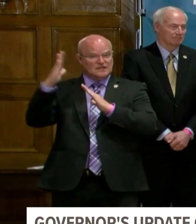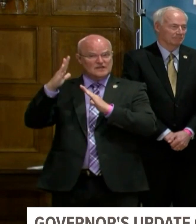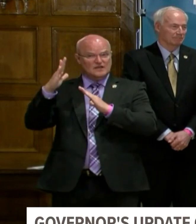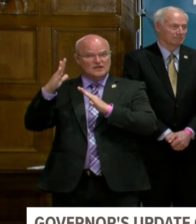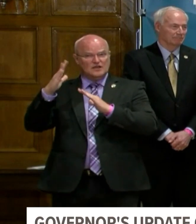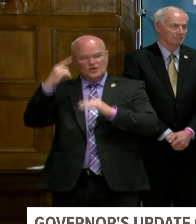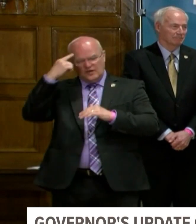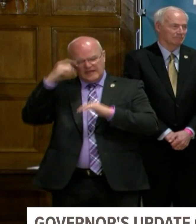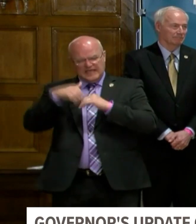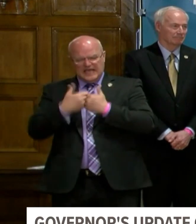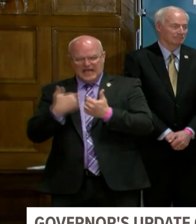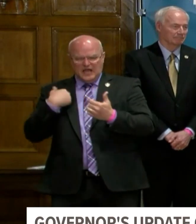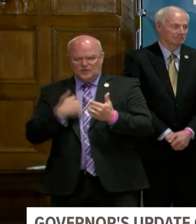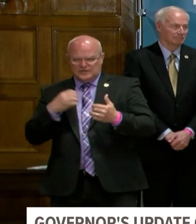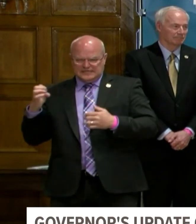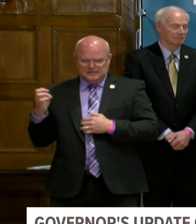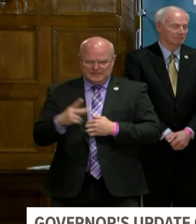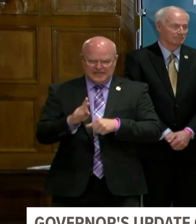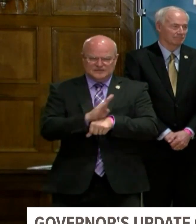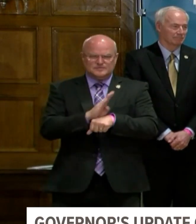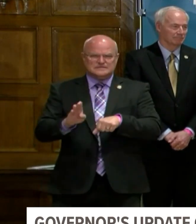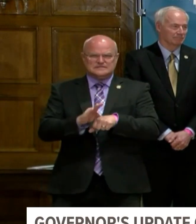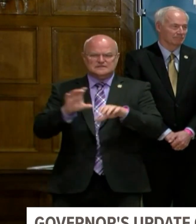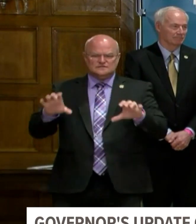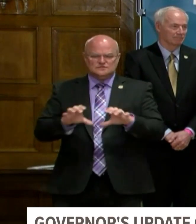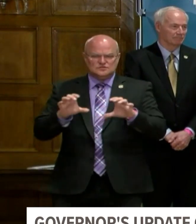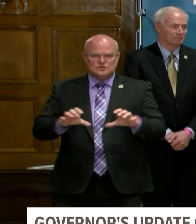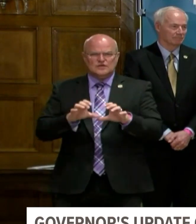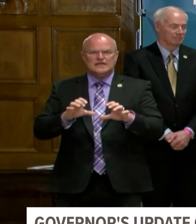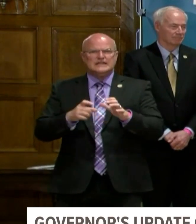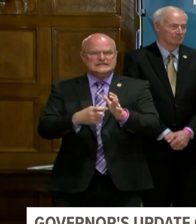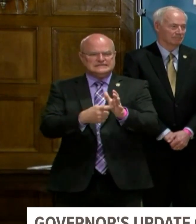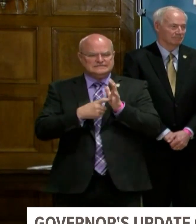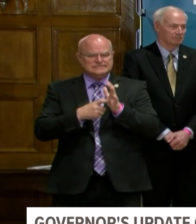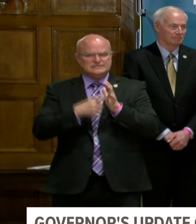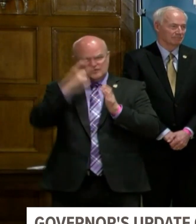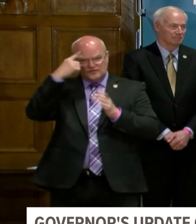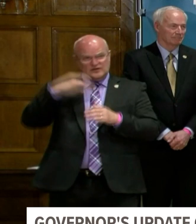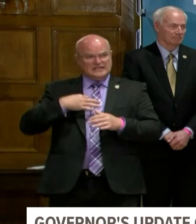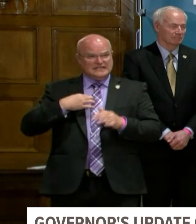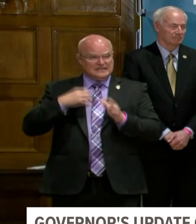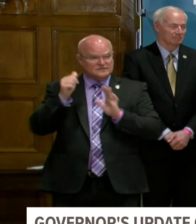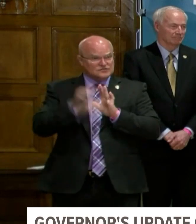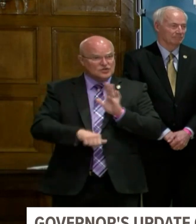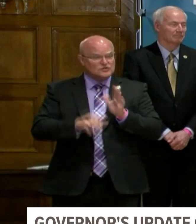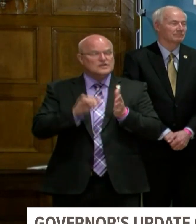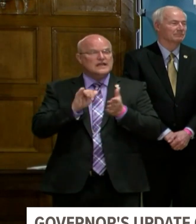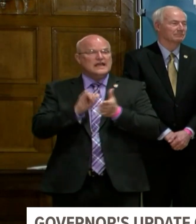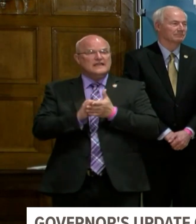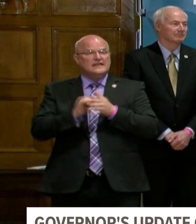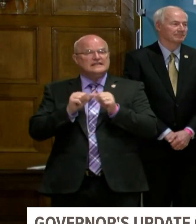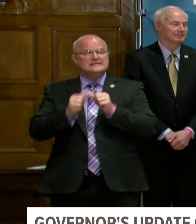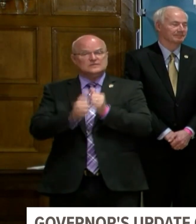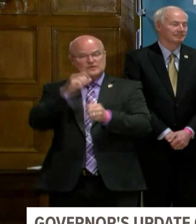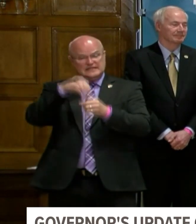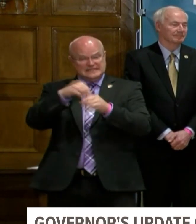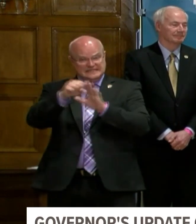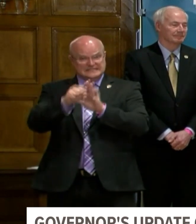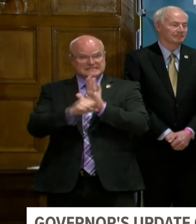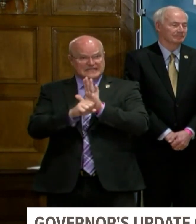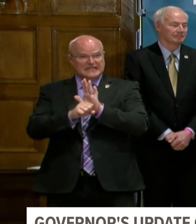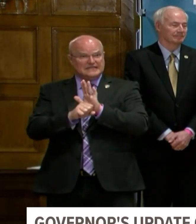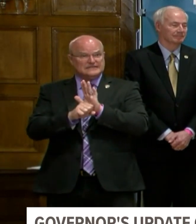how we get back in the business of doing the pent-up demand for elective procedures that exist within the